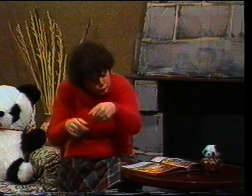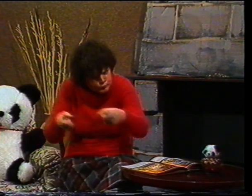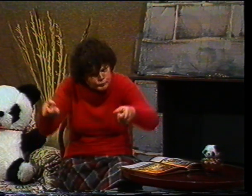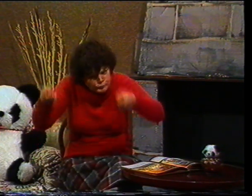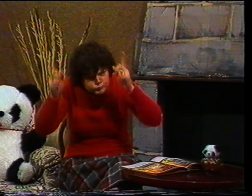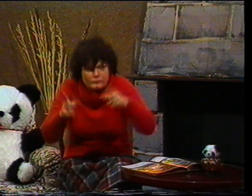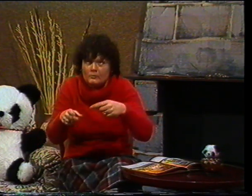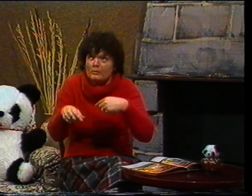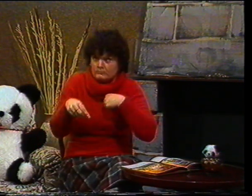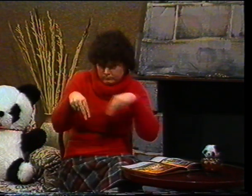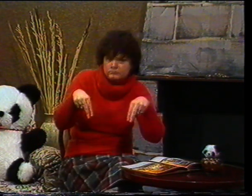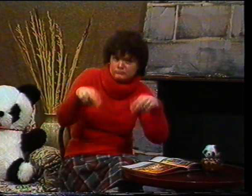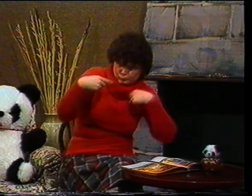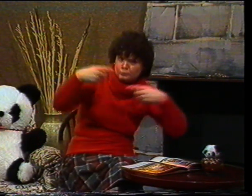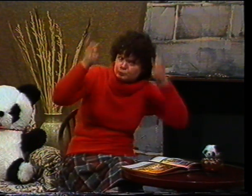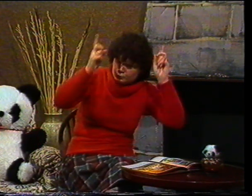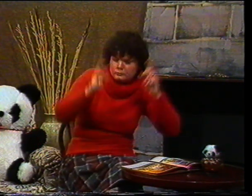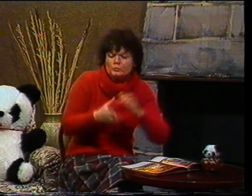here. You're the chief rat. Yes, I'm the chief rat.